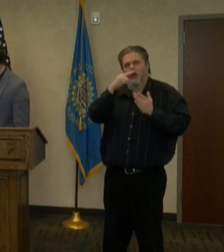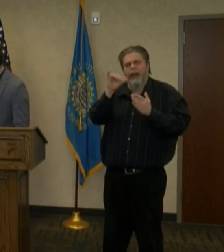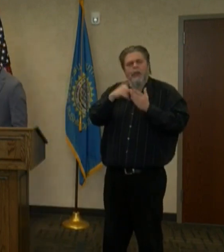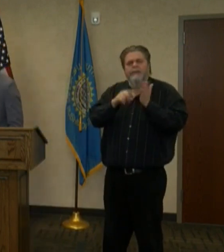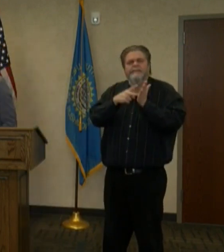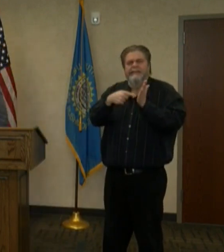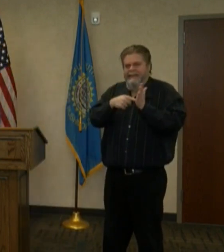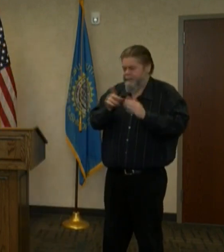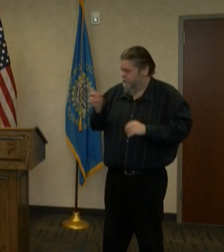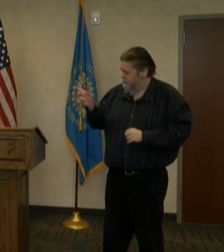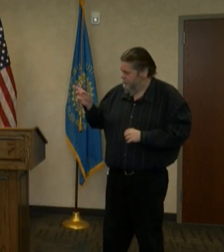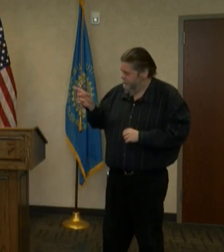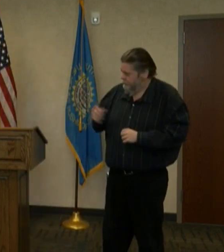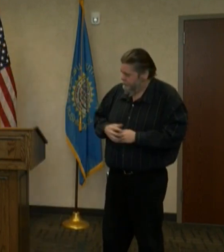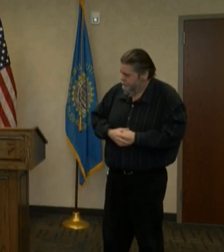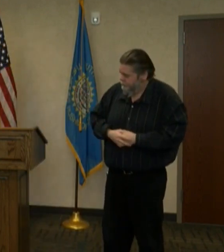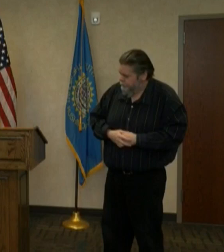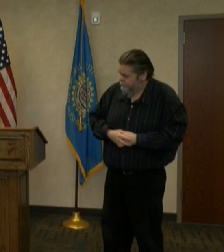And